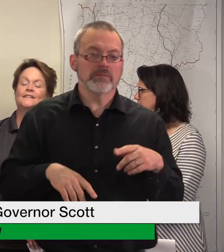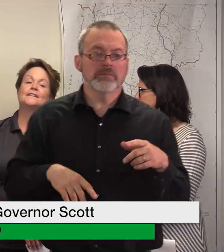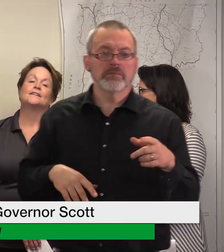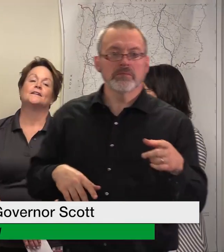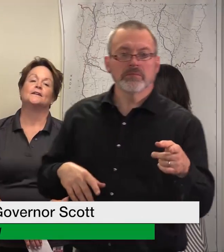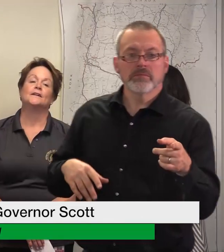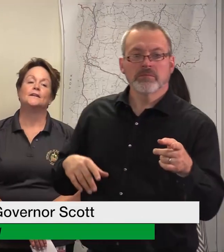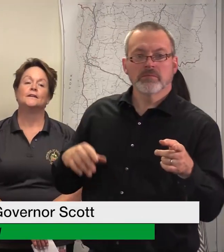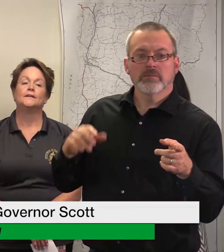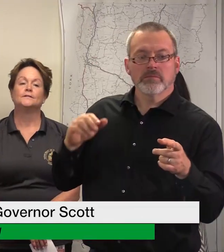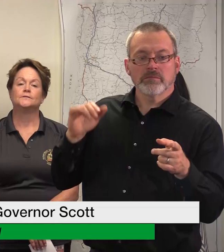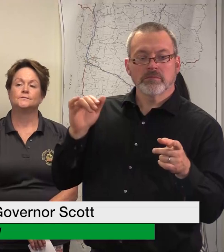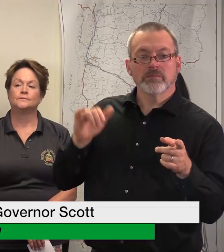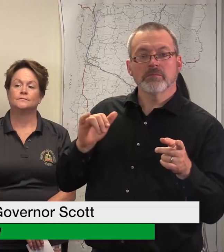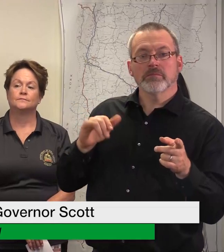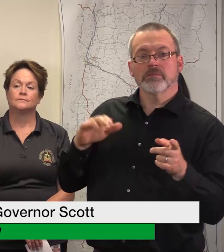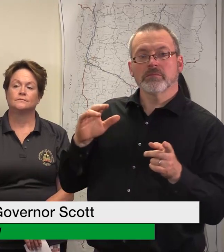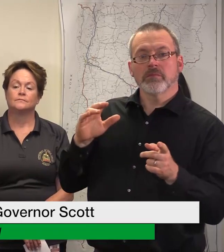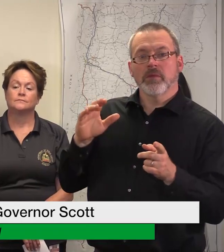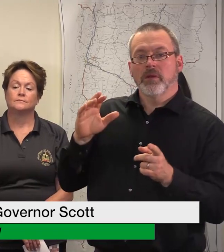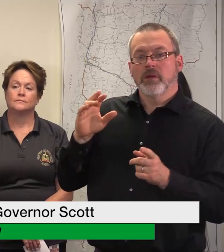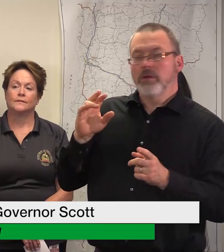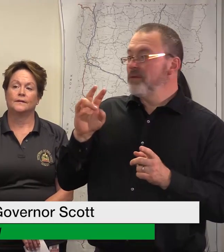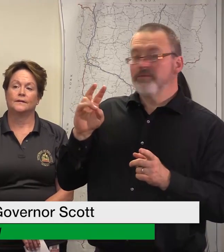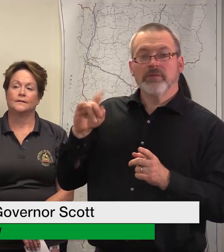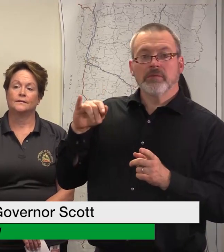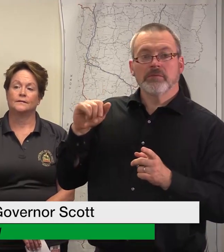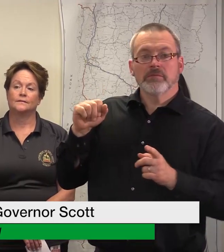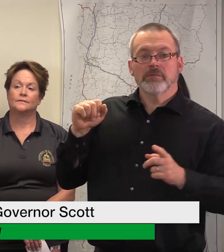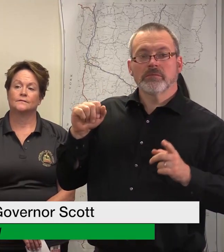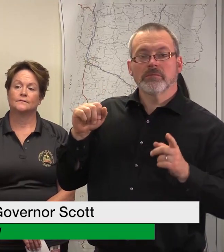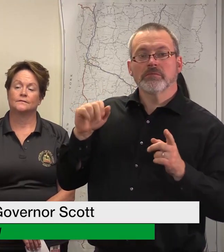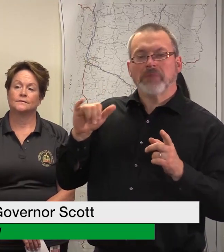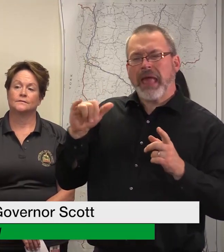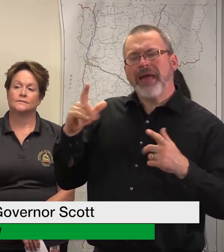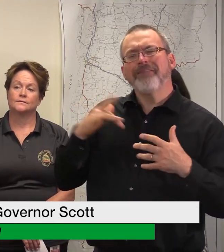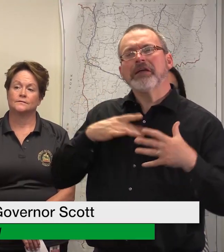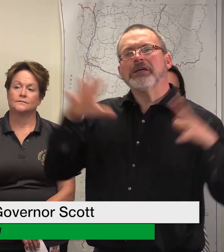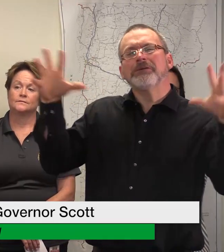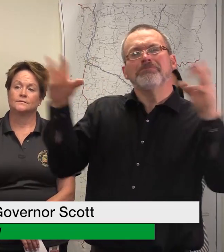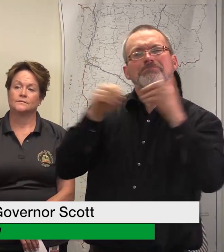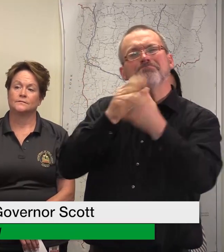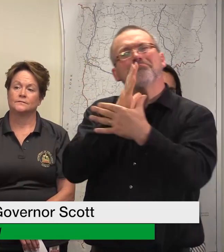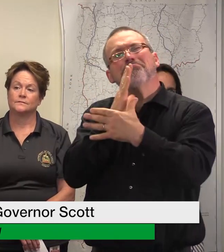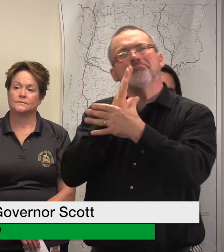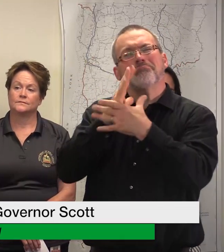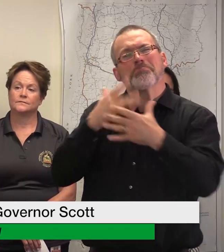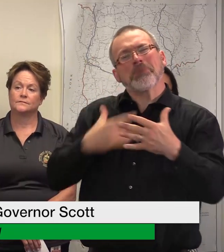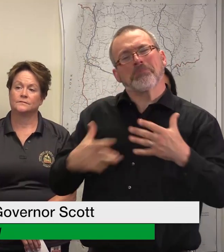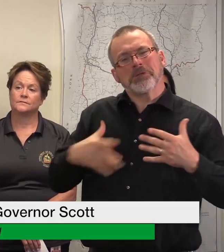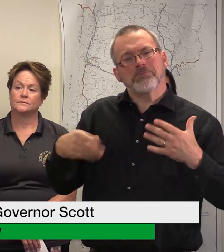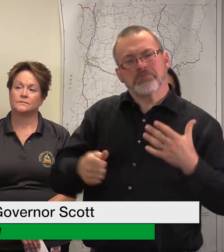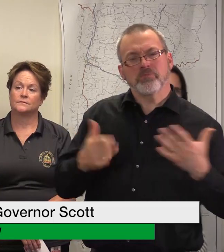I'm sorry? Can we get the median award? We can certainly take a look at the data and provide to you what we have.